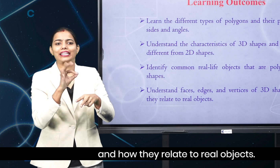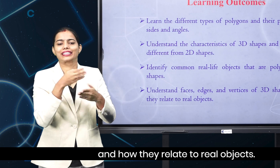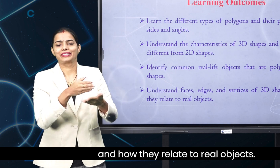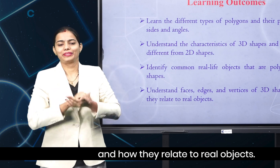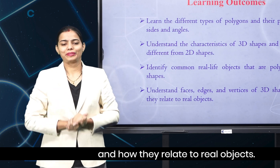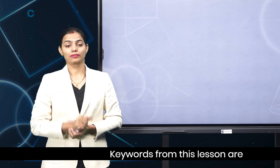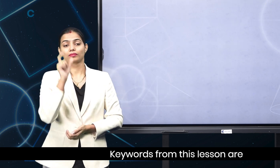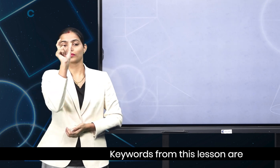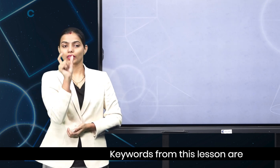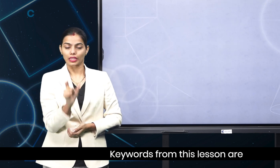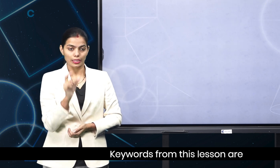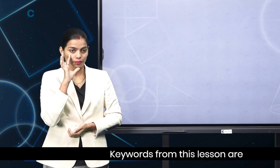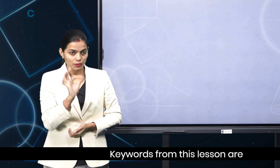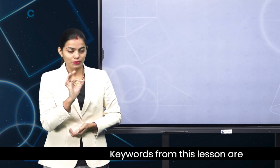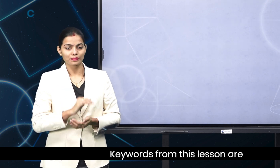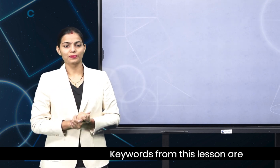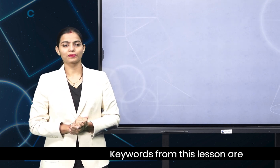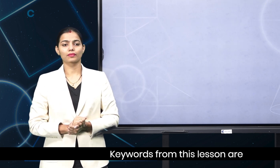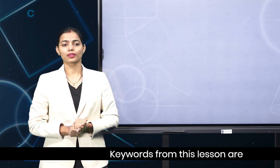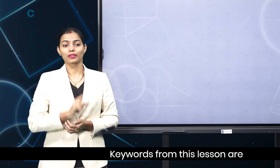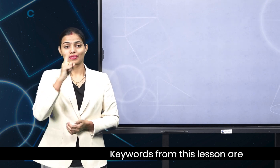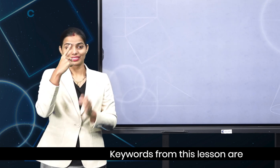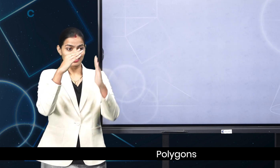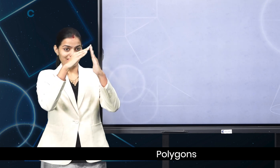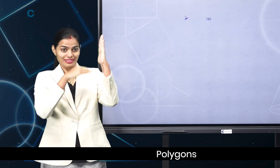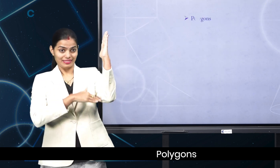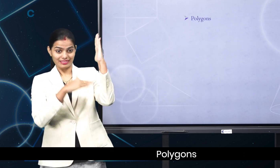objects. Keywords from this lesson are polygons,